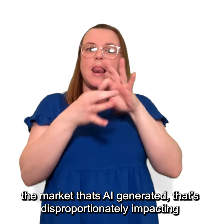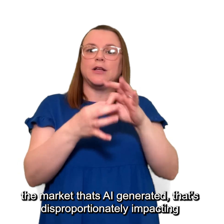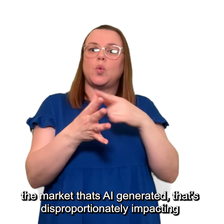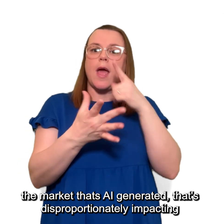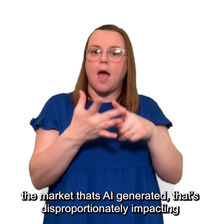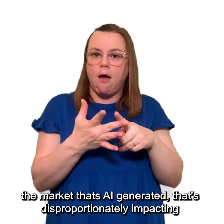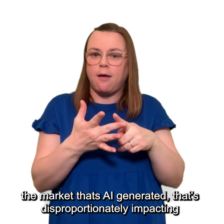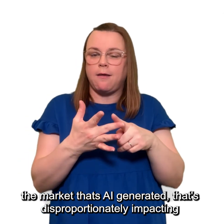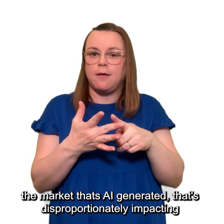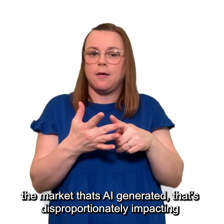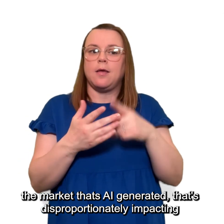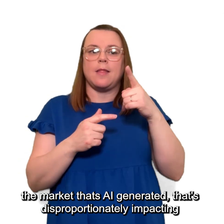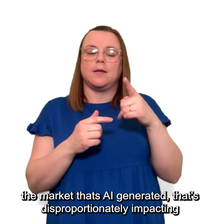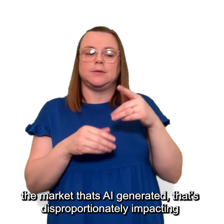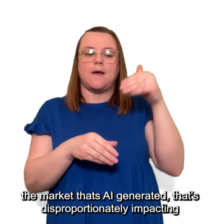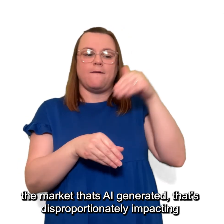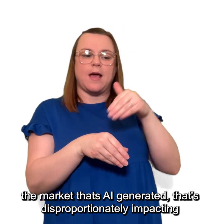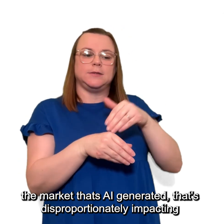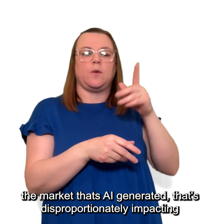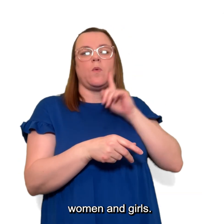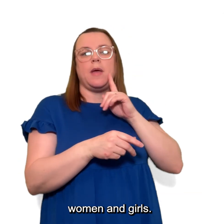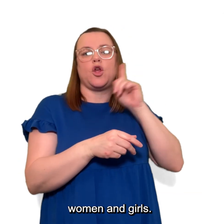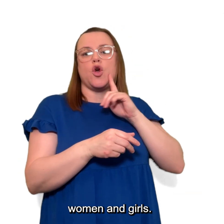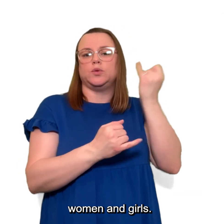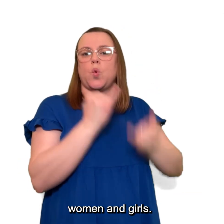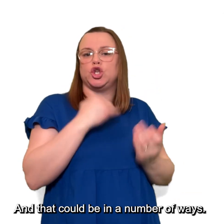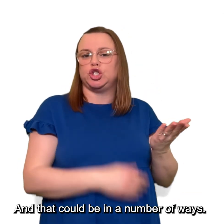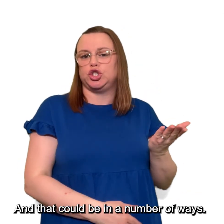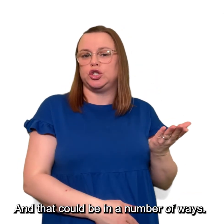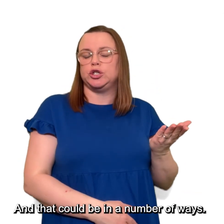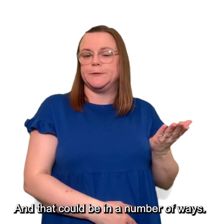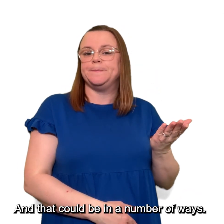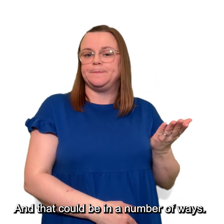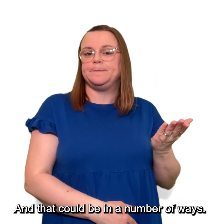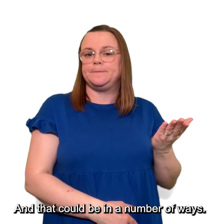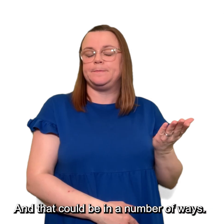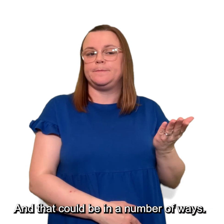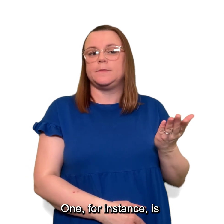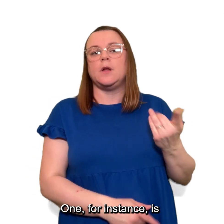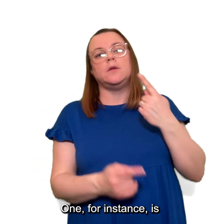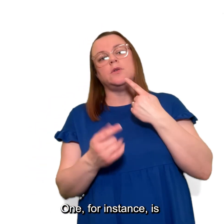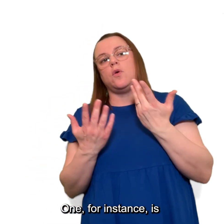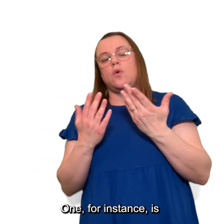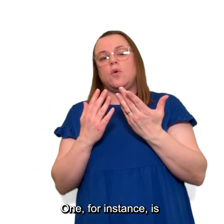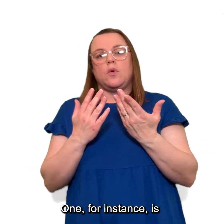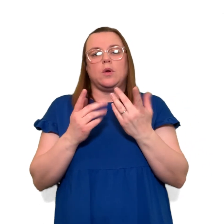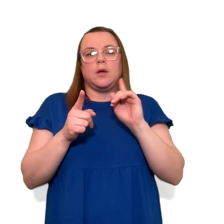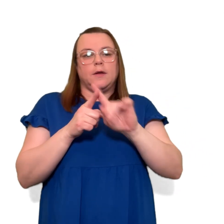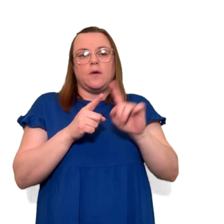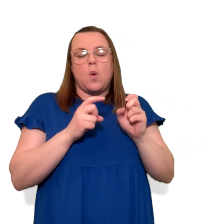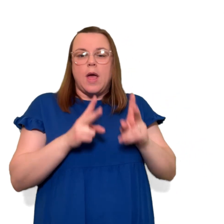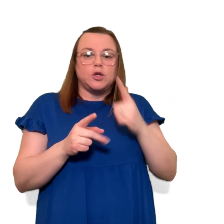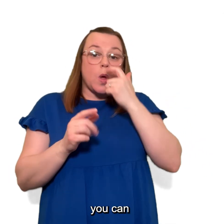AI generated, that's disproportionately impacting women and girls. And that could be in a number of ways. One, for instance,